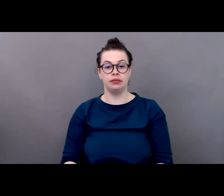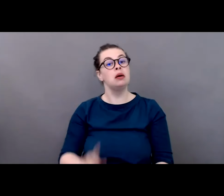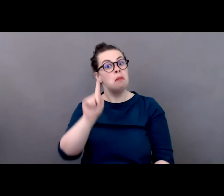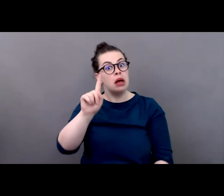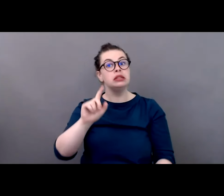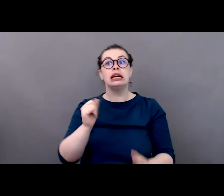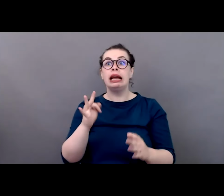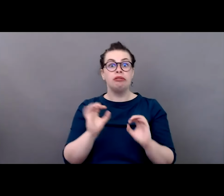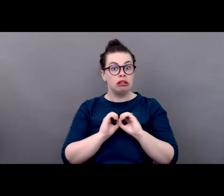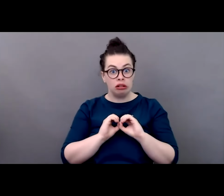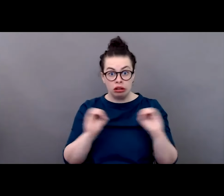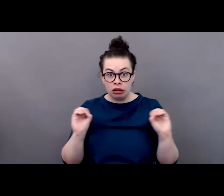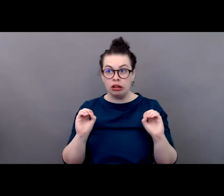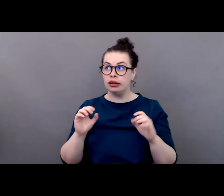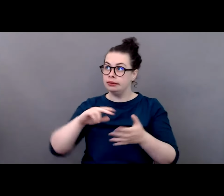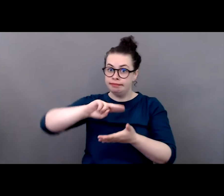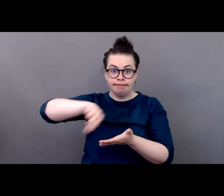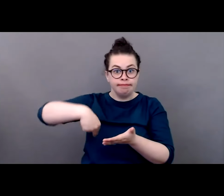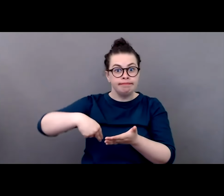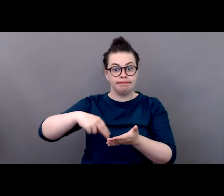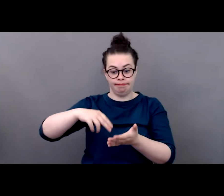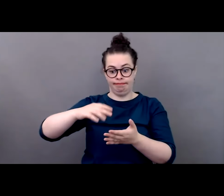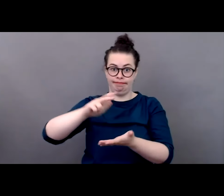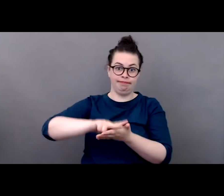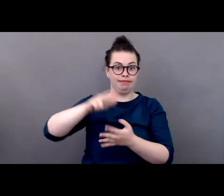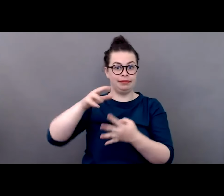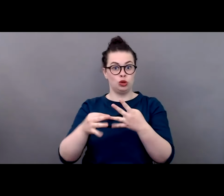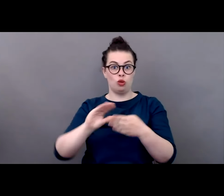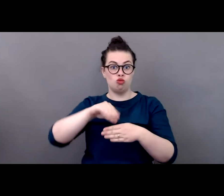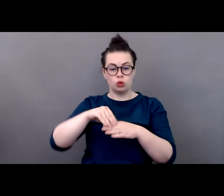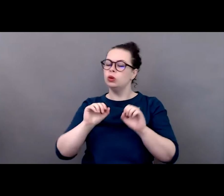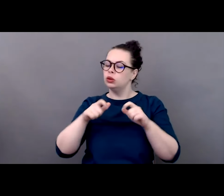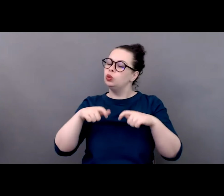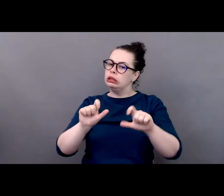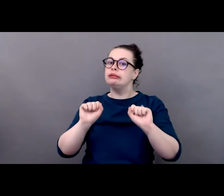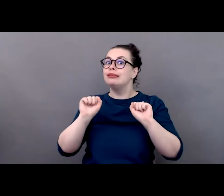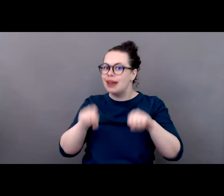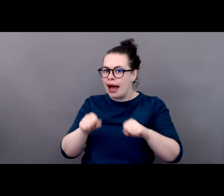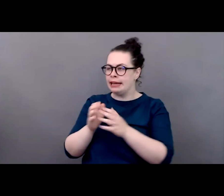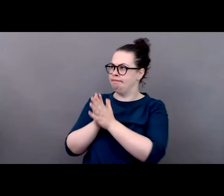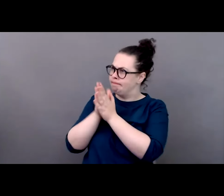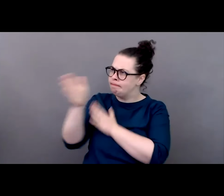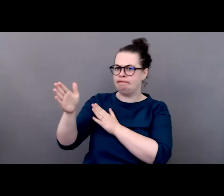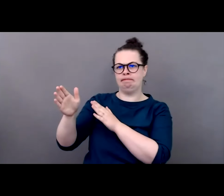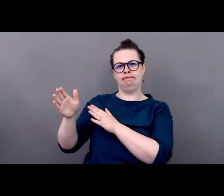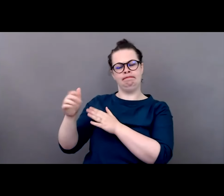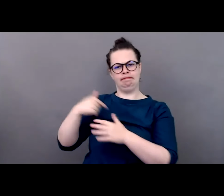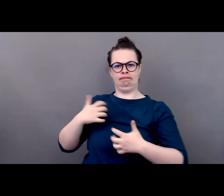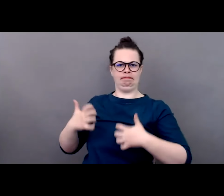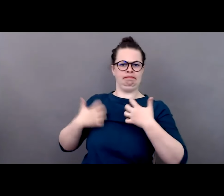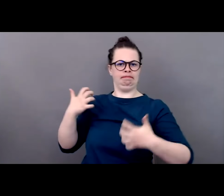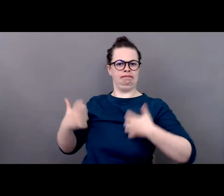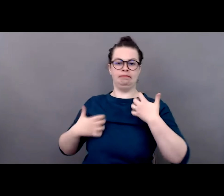not that difficult. So let me talk first a bit about the procedure, how it looks